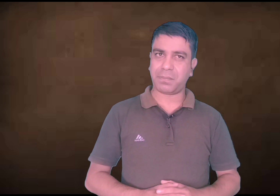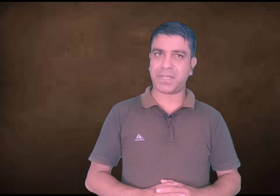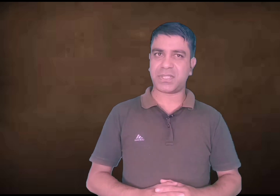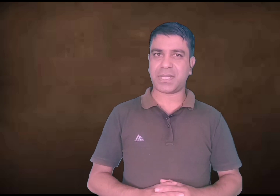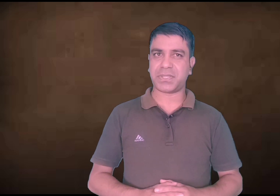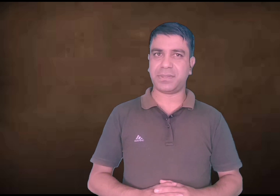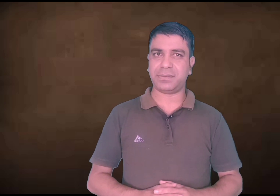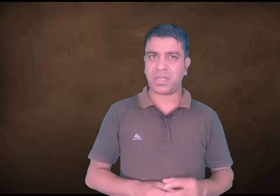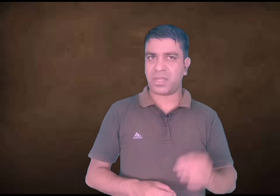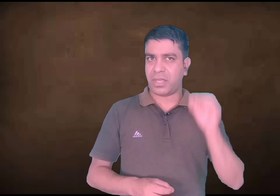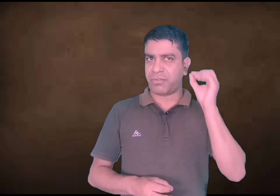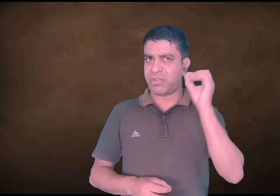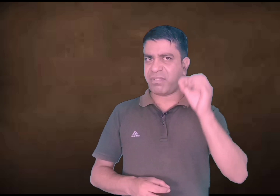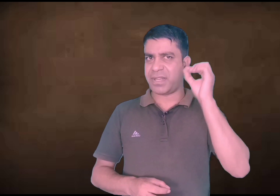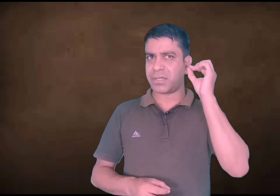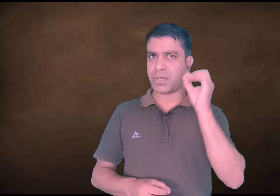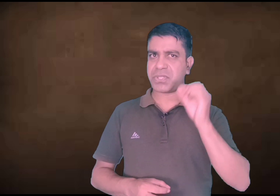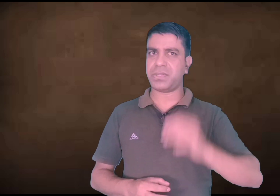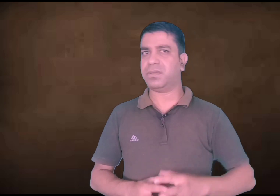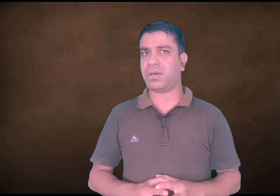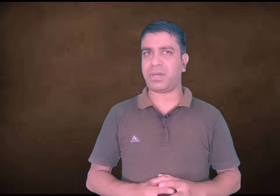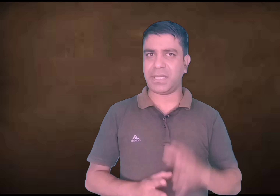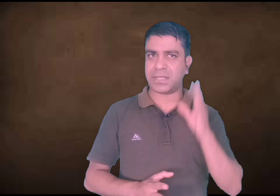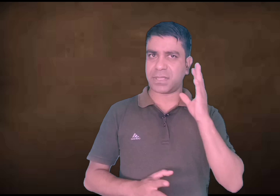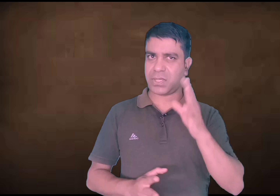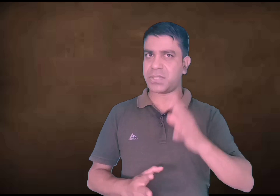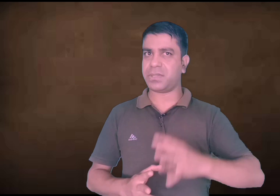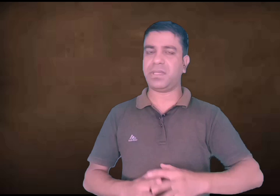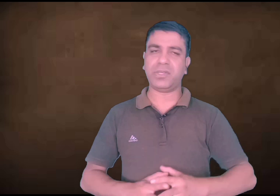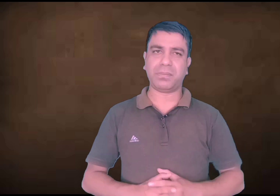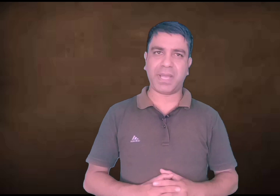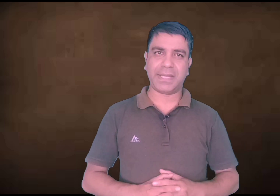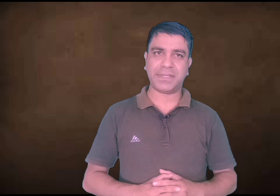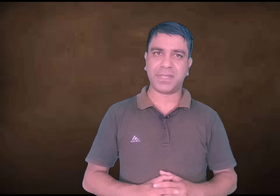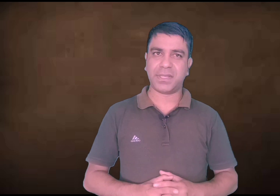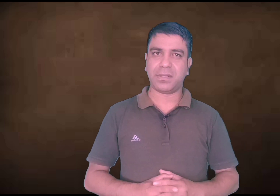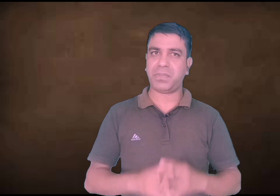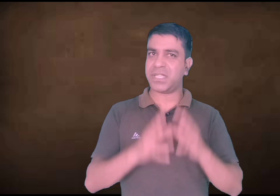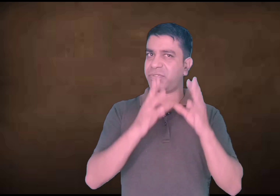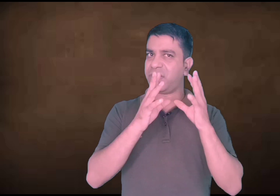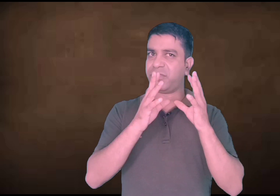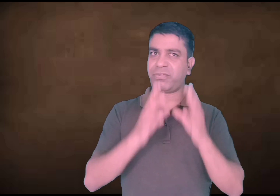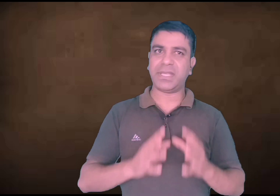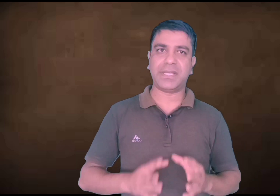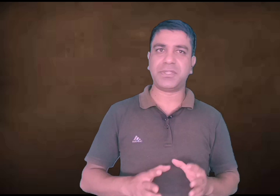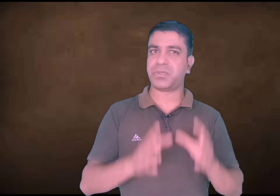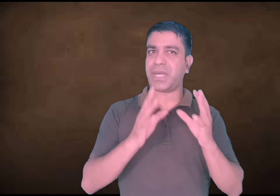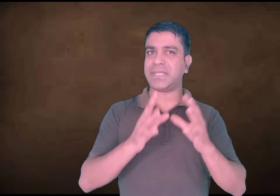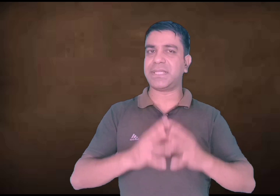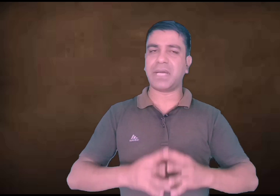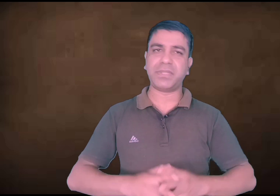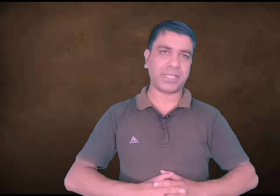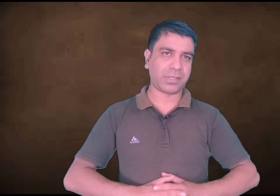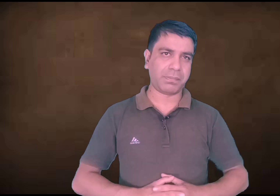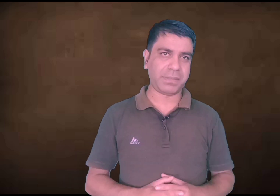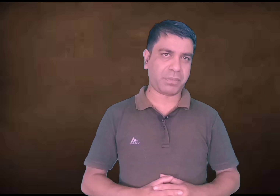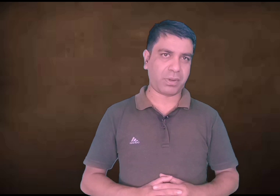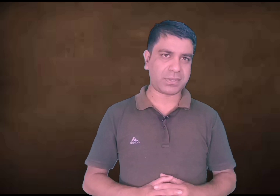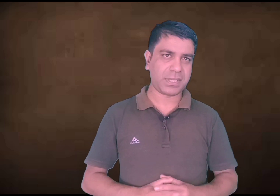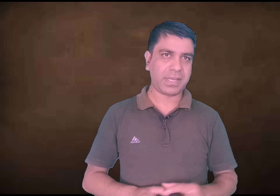comment section. If you have any question or any suggestion in your mind, please feel free to write it down in the comment box,